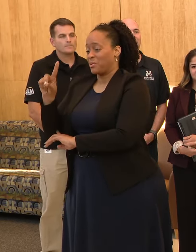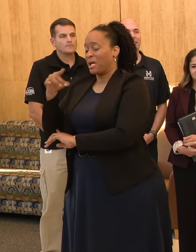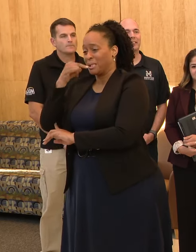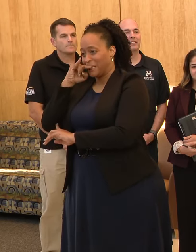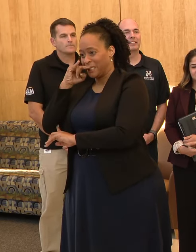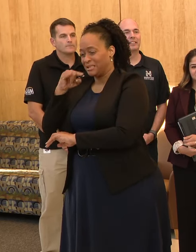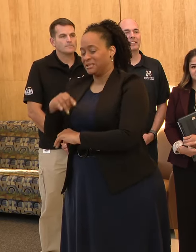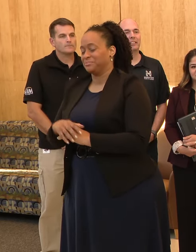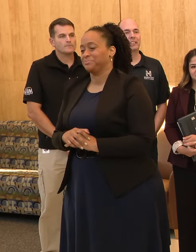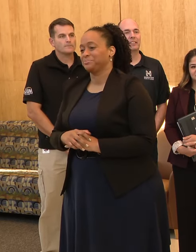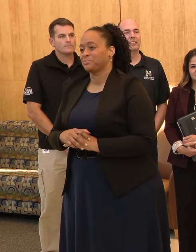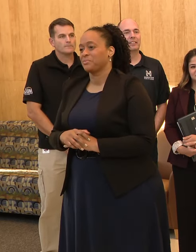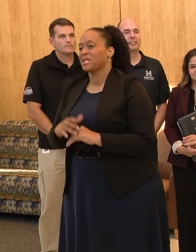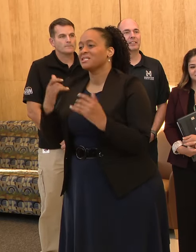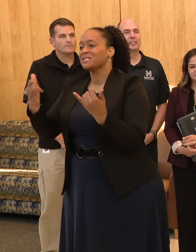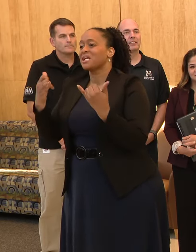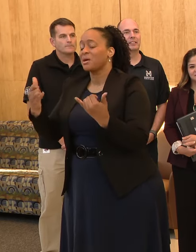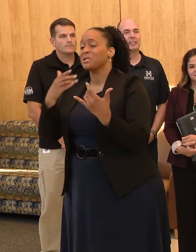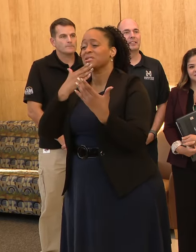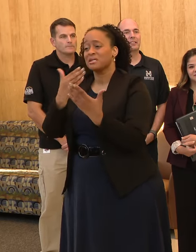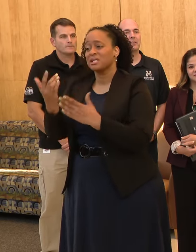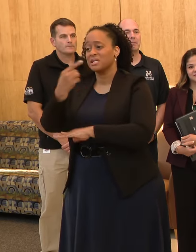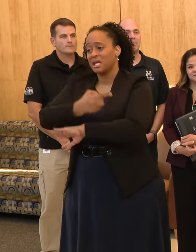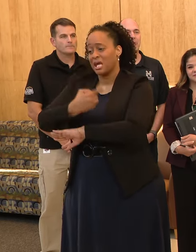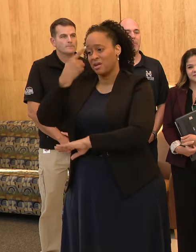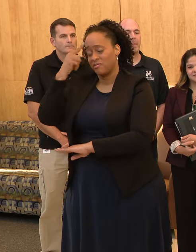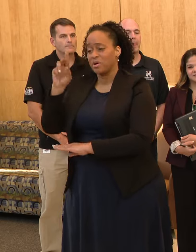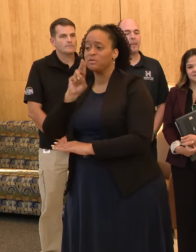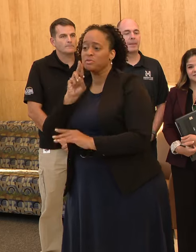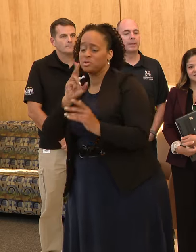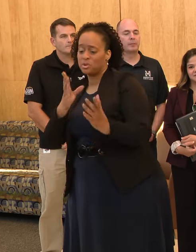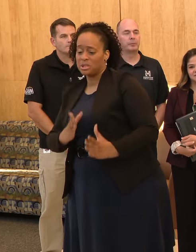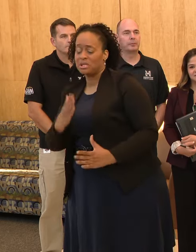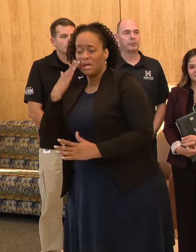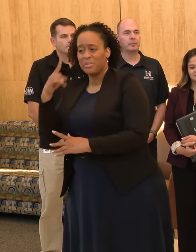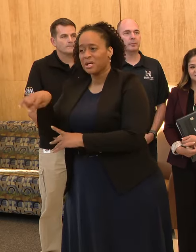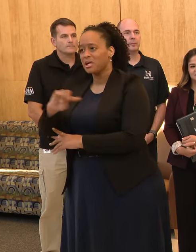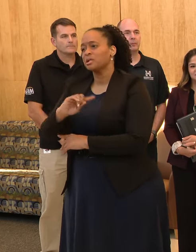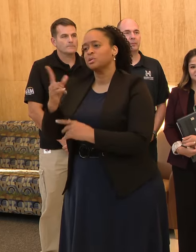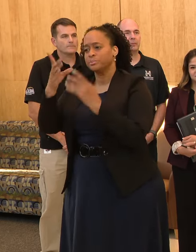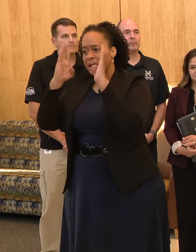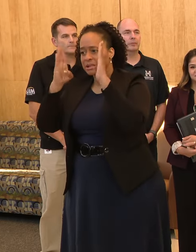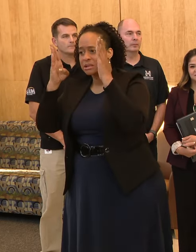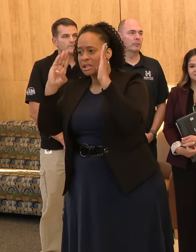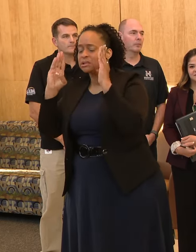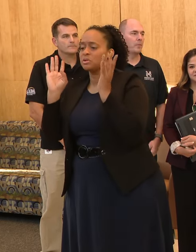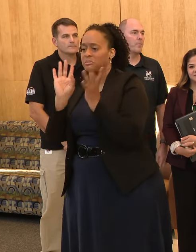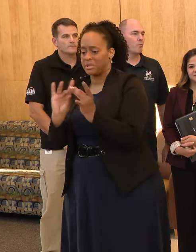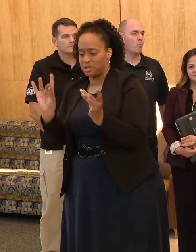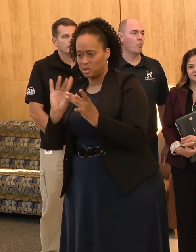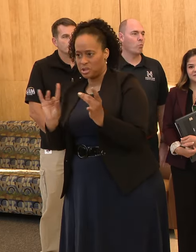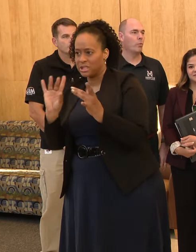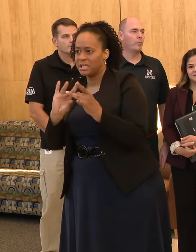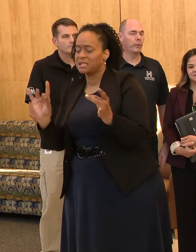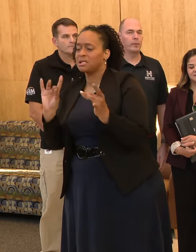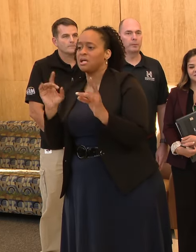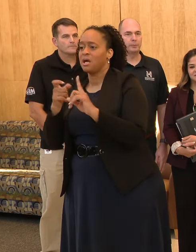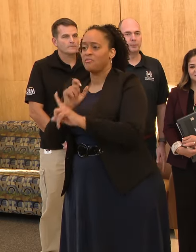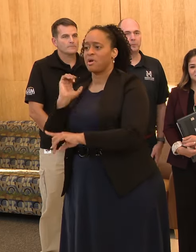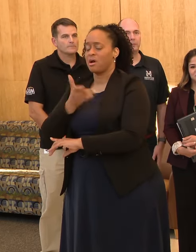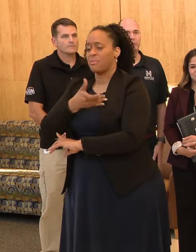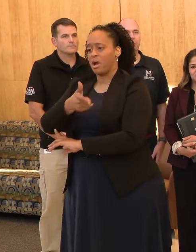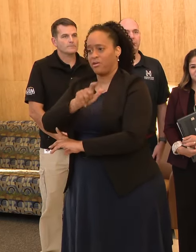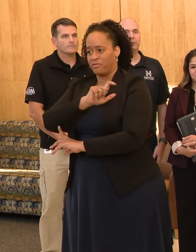today was a good day for Houstonians because they listened to the messages from our